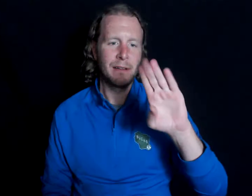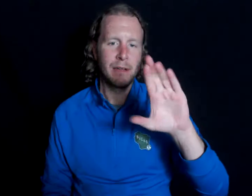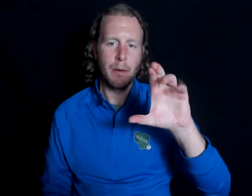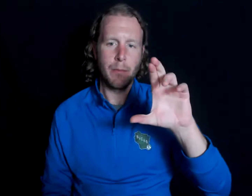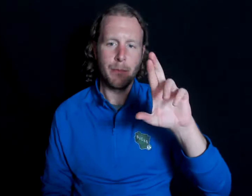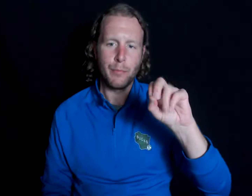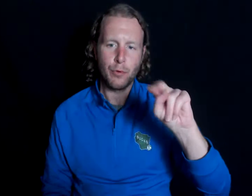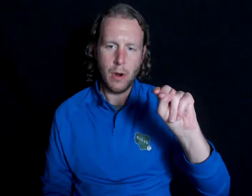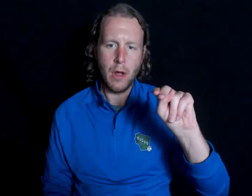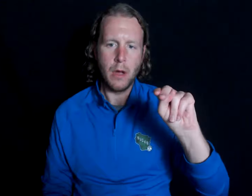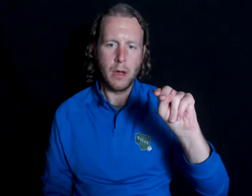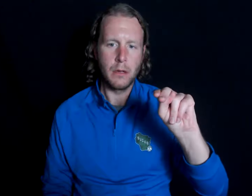prior to the game tonight.